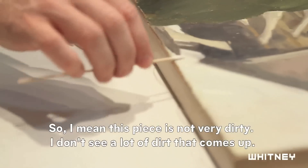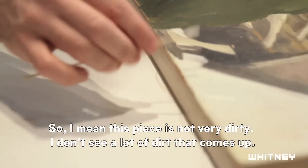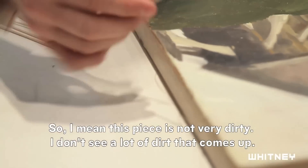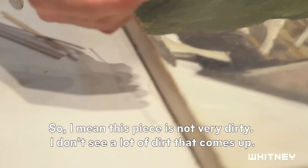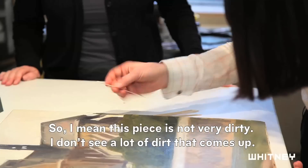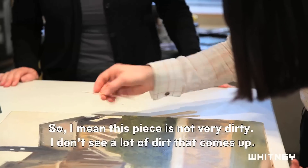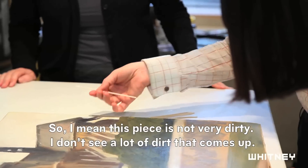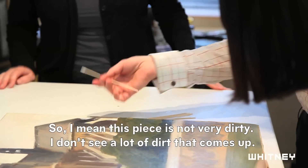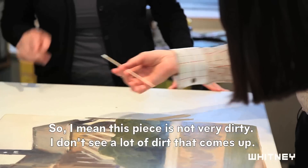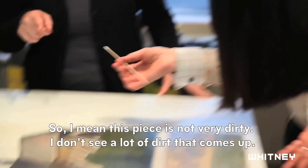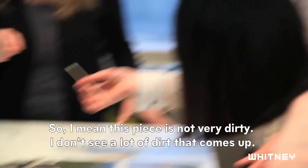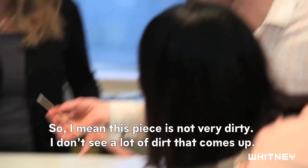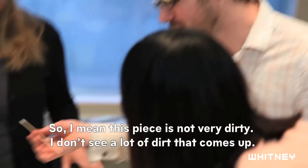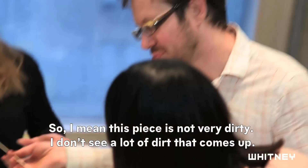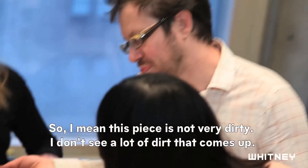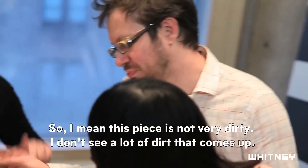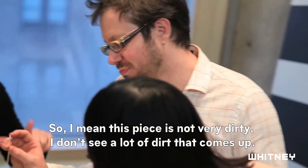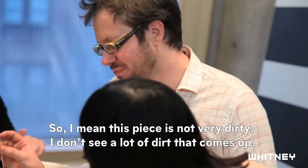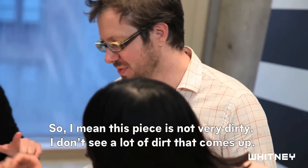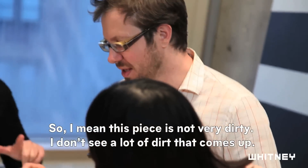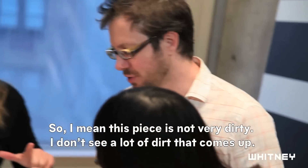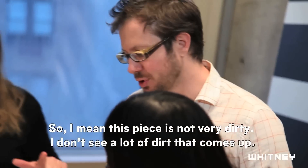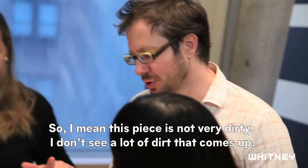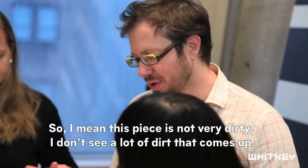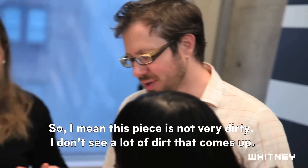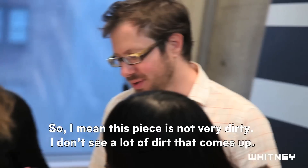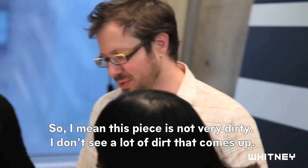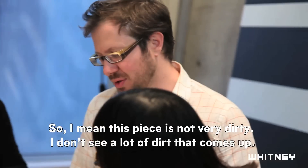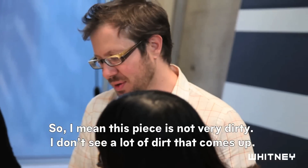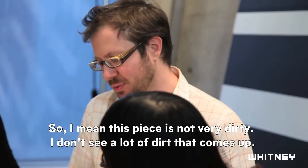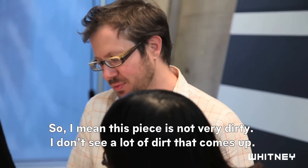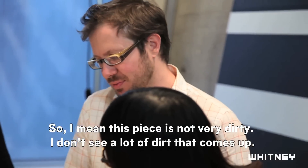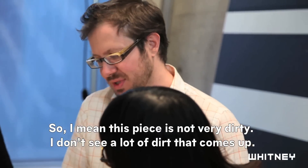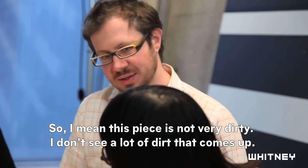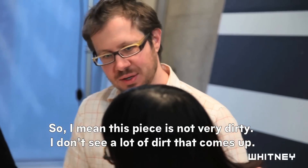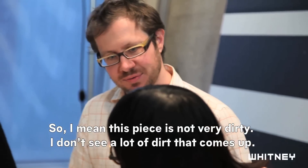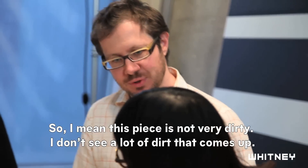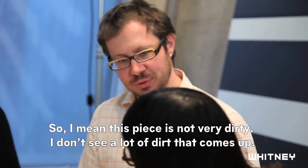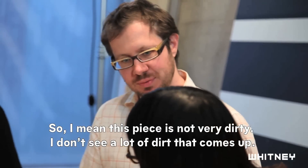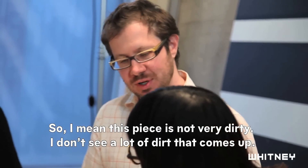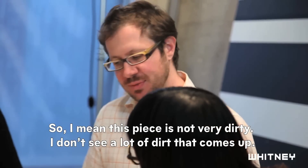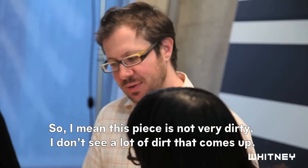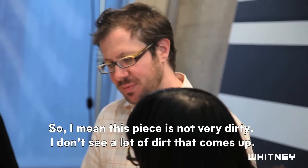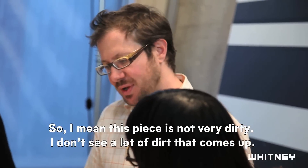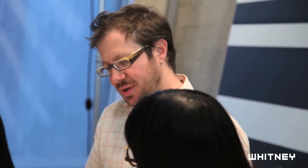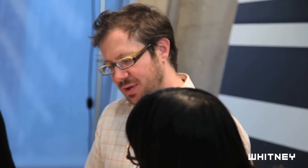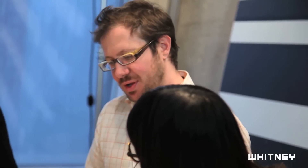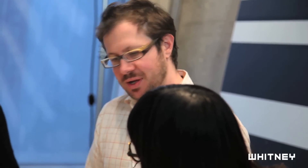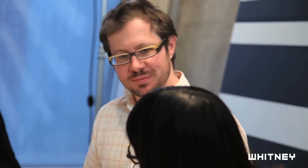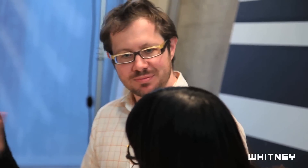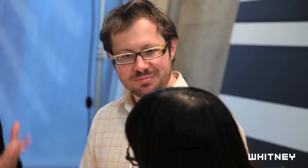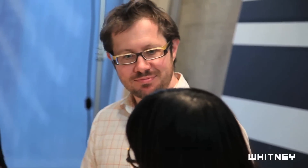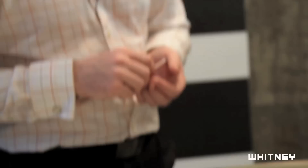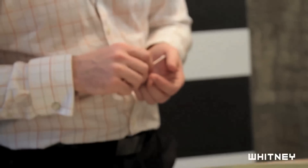So, mean, this piece is not, it's not very dirty. I mean, I don't see a lot of dirt that comes up,